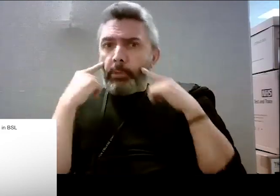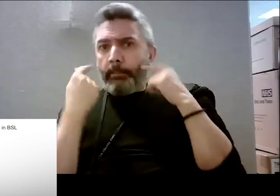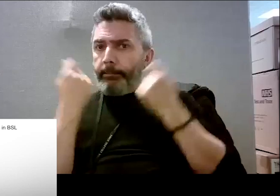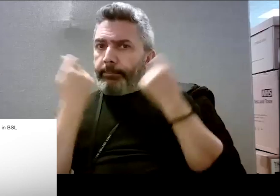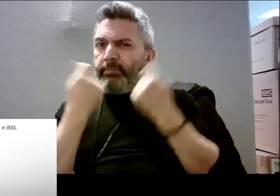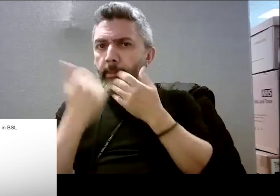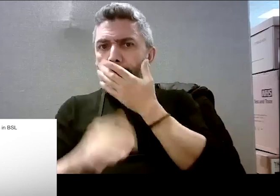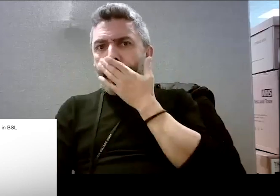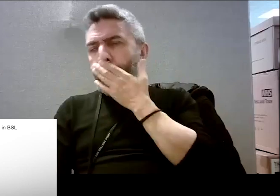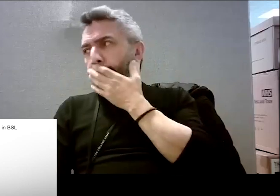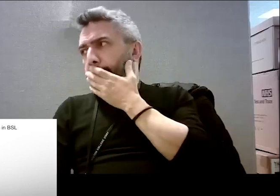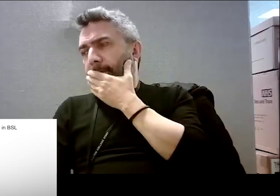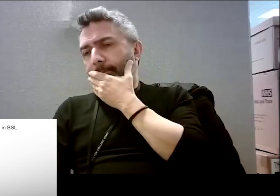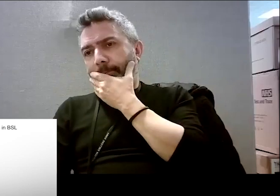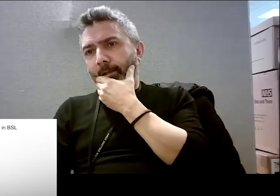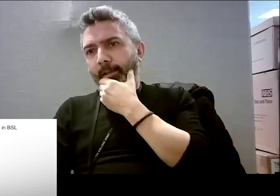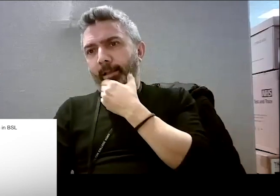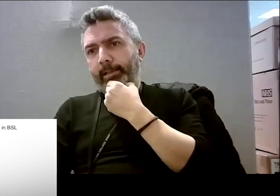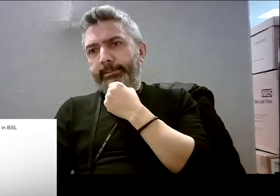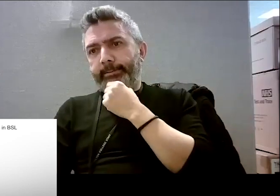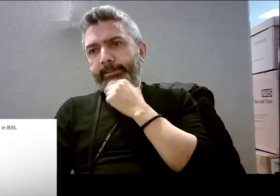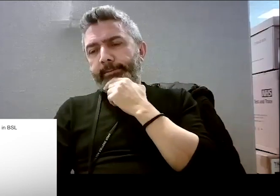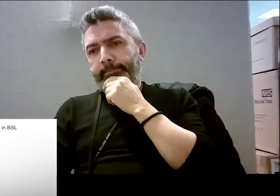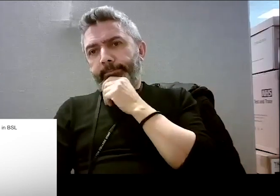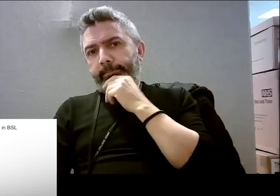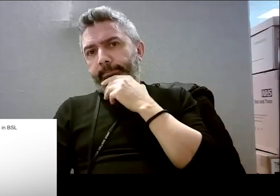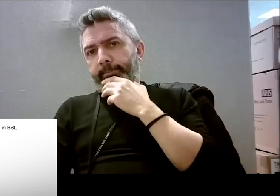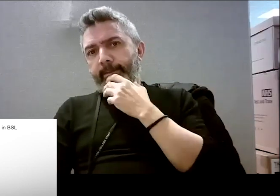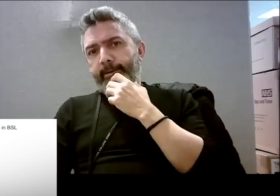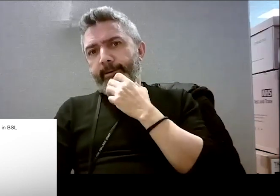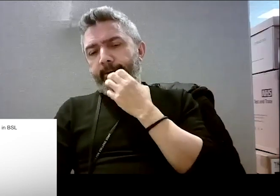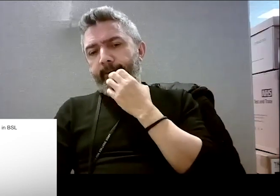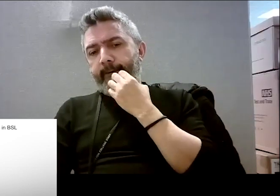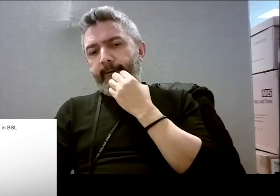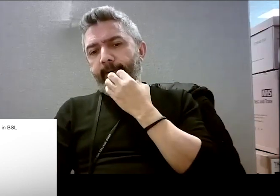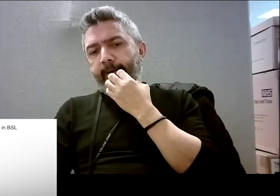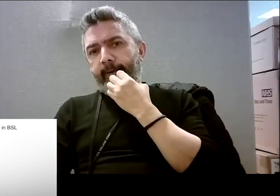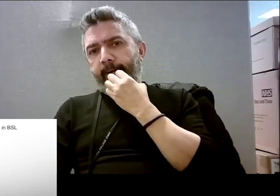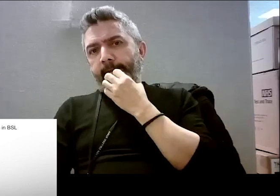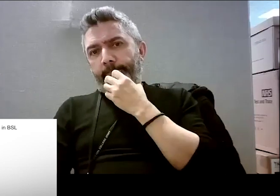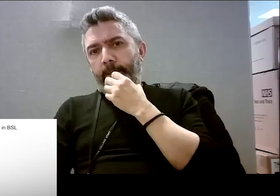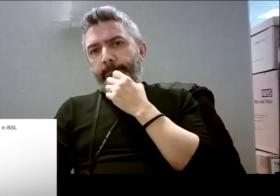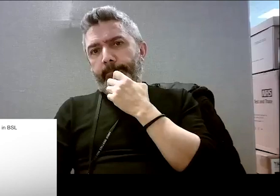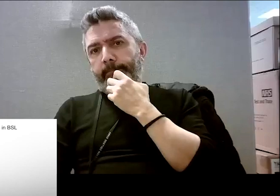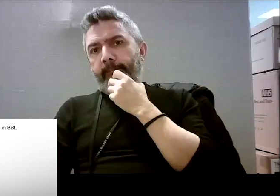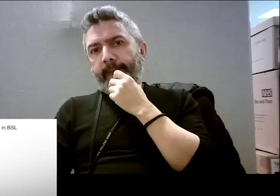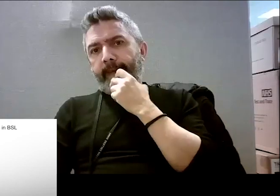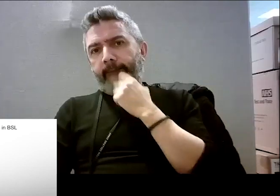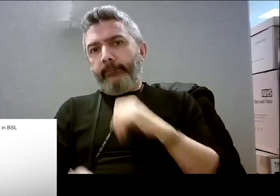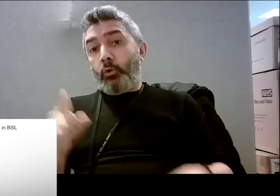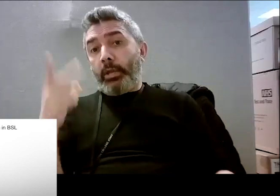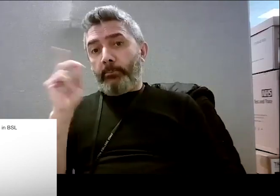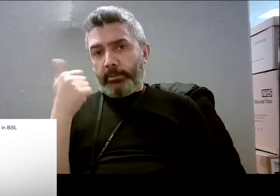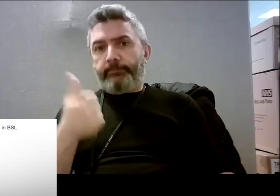So you can do that with a quite happy facial expression if you're just generally asking a question.